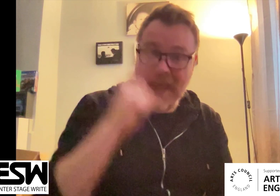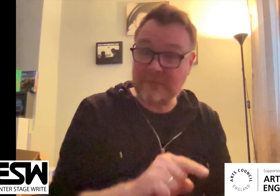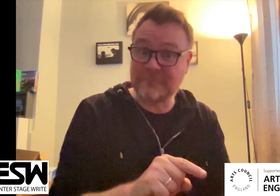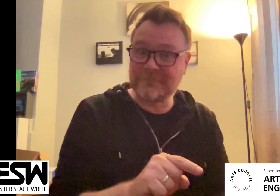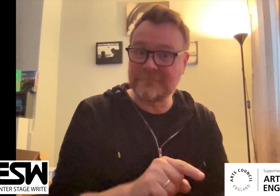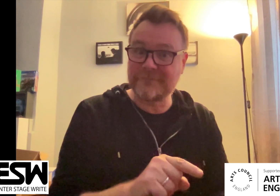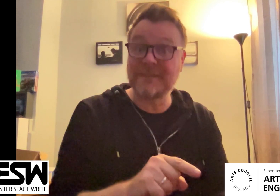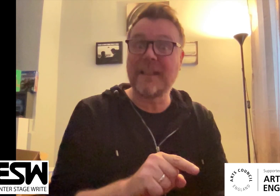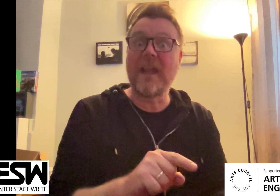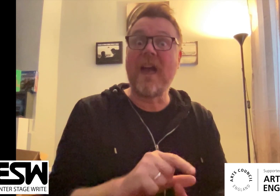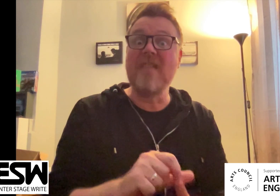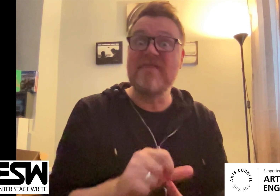bed. Then